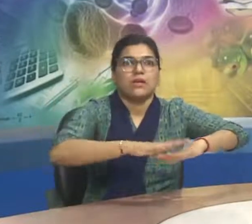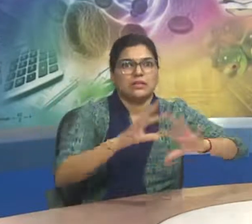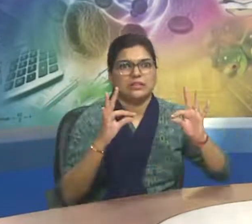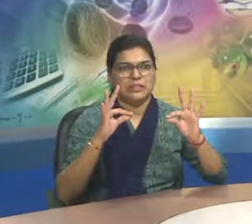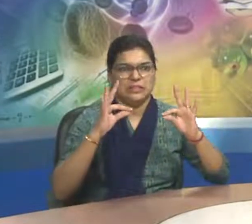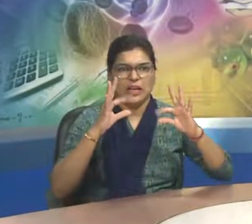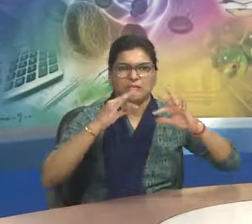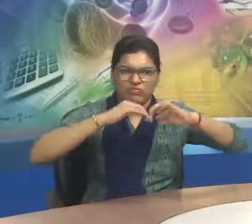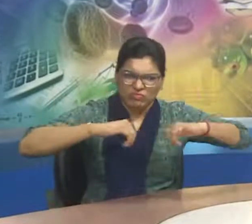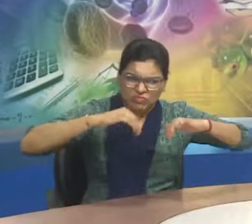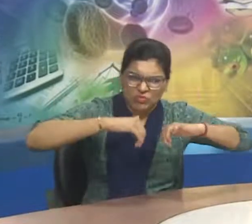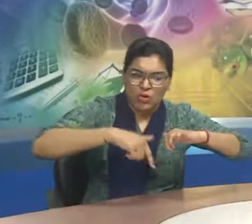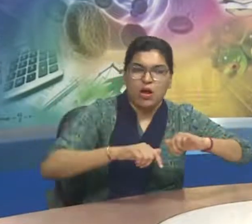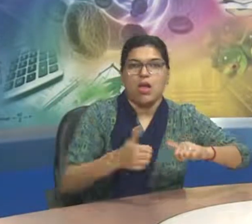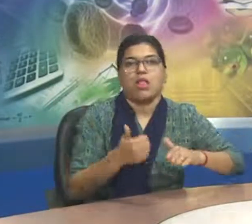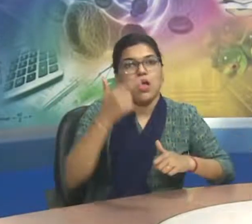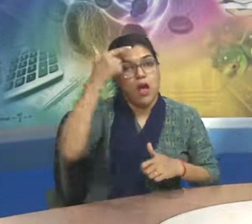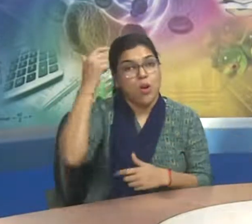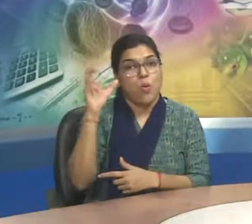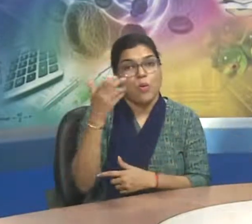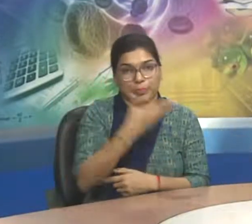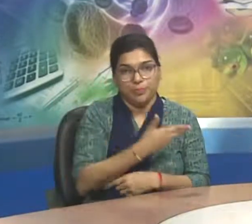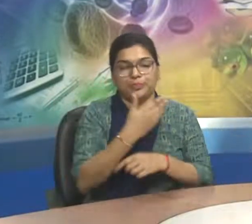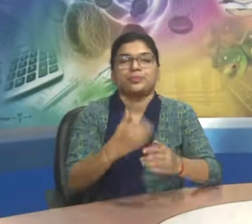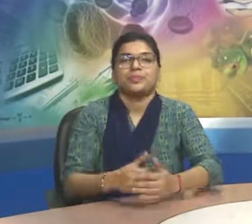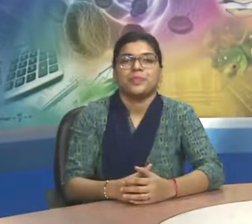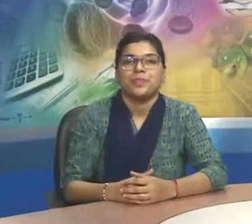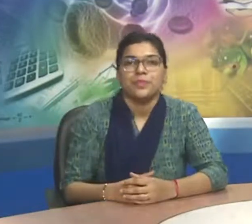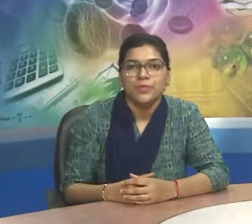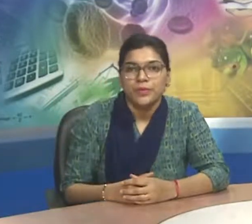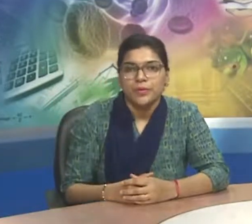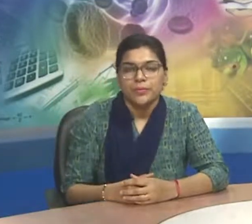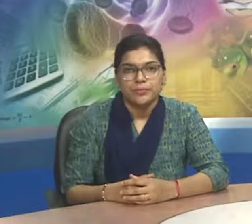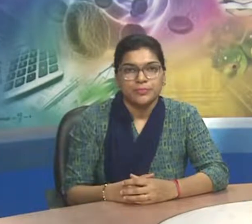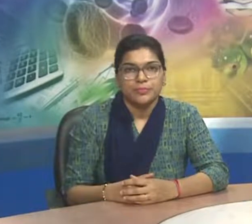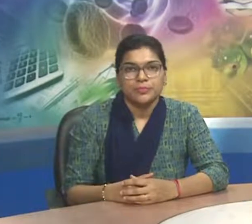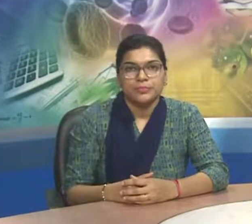years. It has been kept under pressure inside the earth for a very long time.